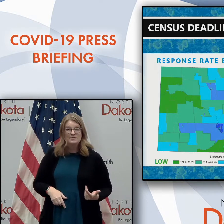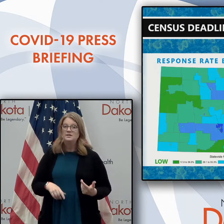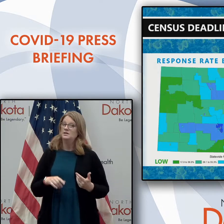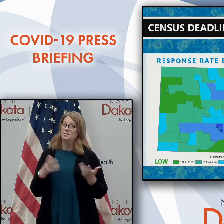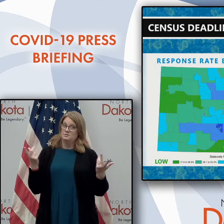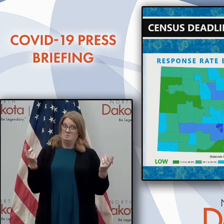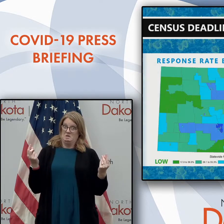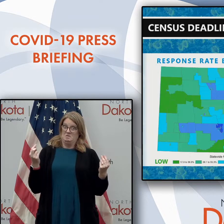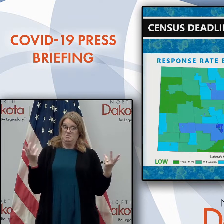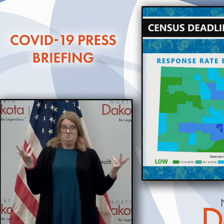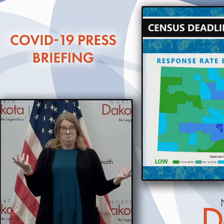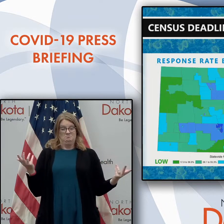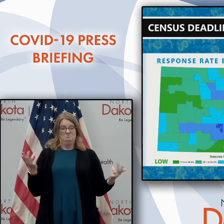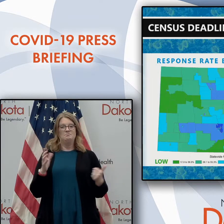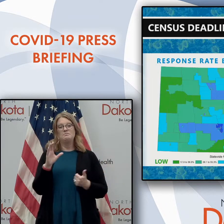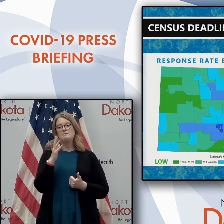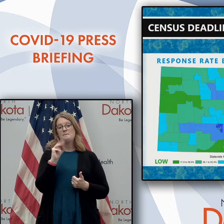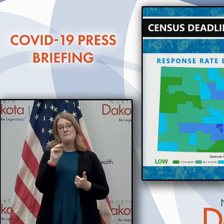is you can go online,